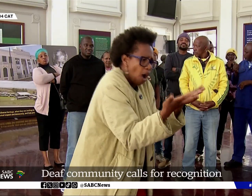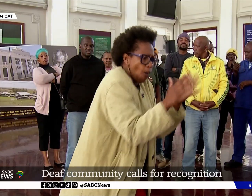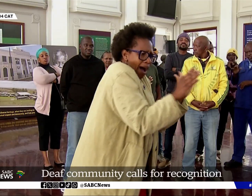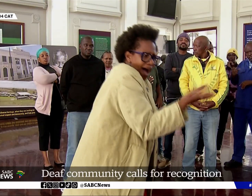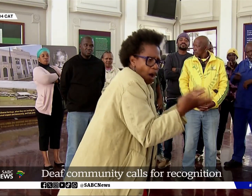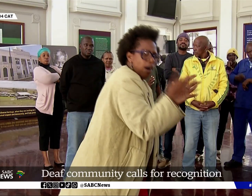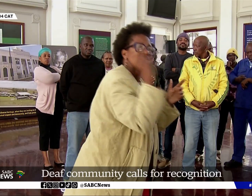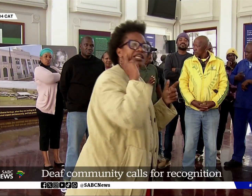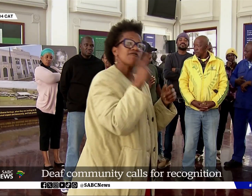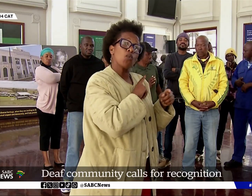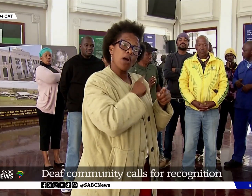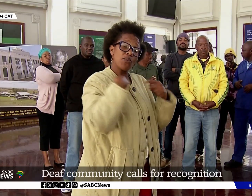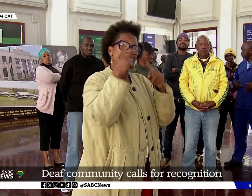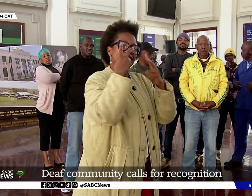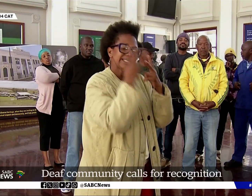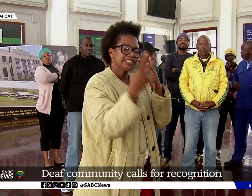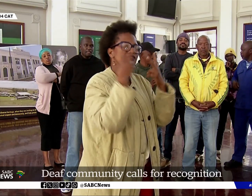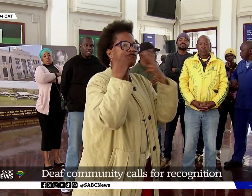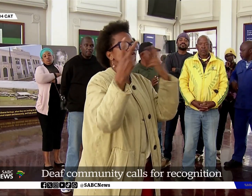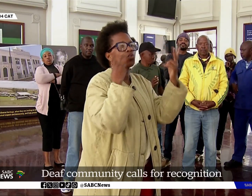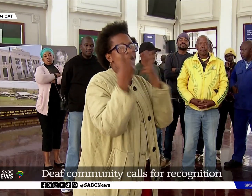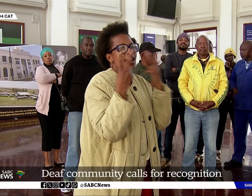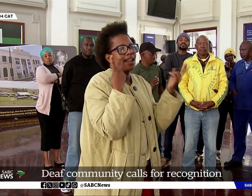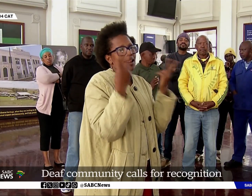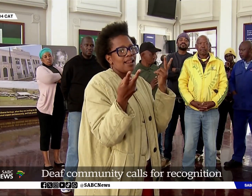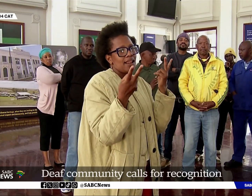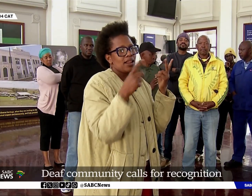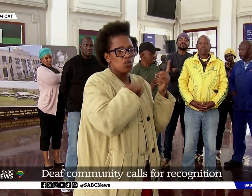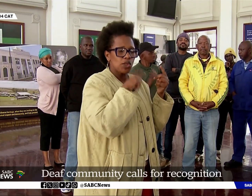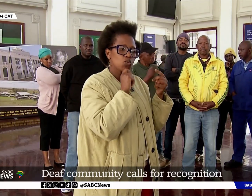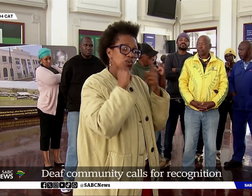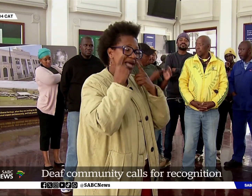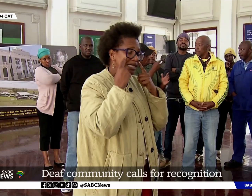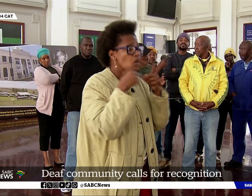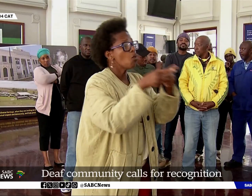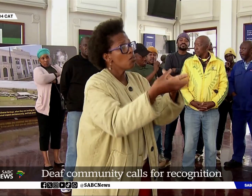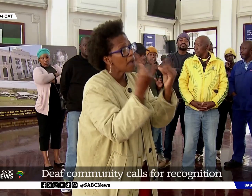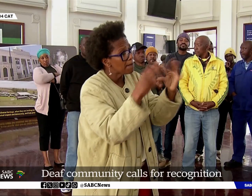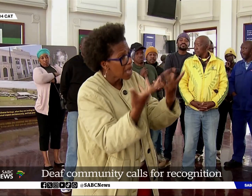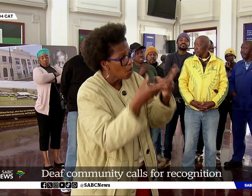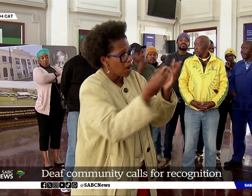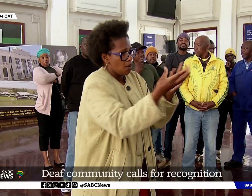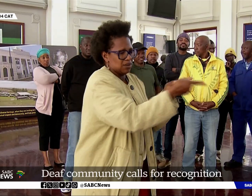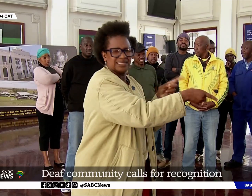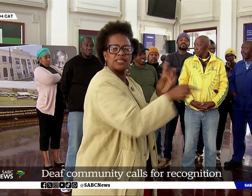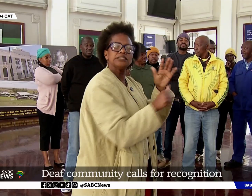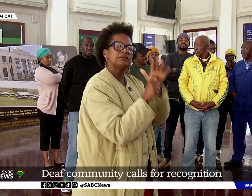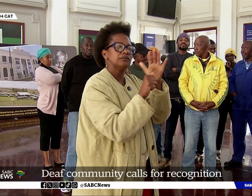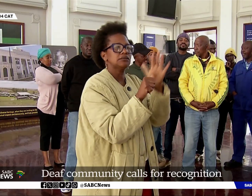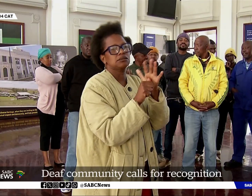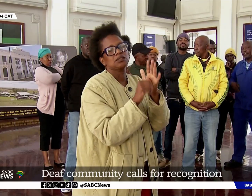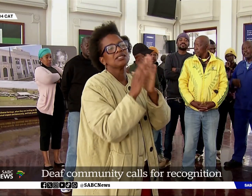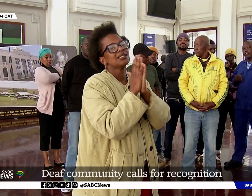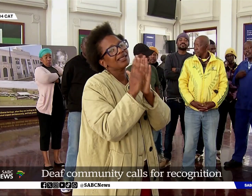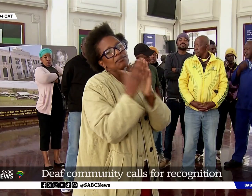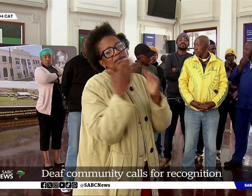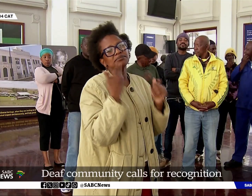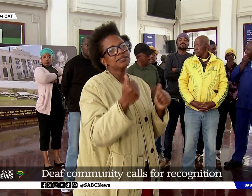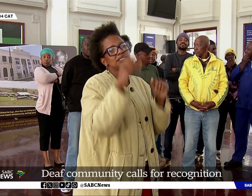we live with it? Who does have it? How come do we have an HIV? So we are people that are visual. We see